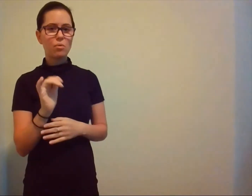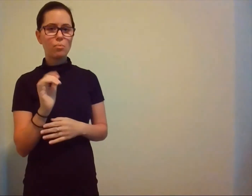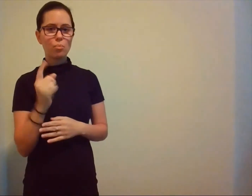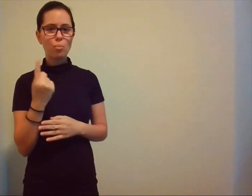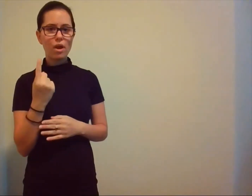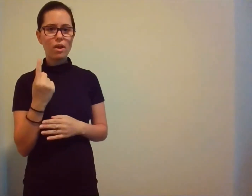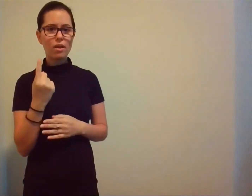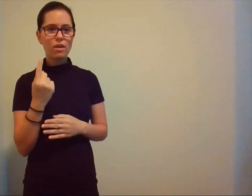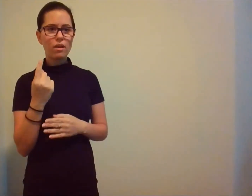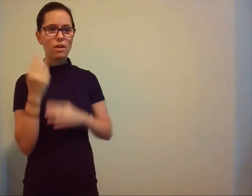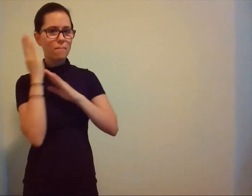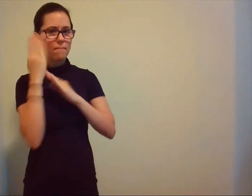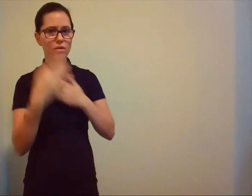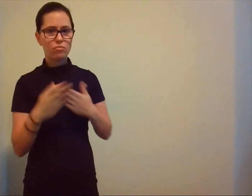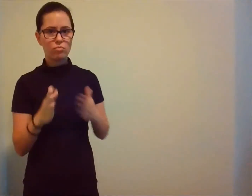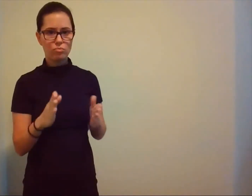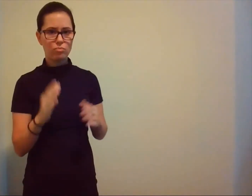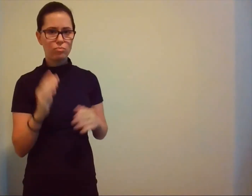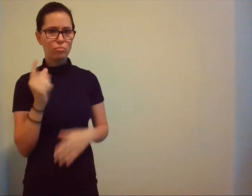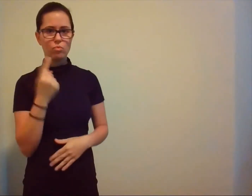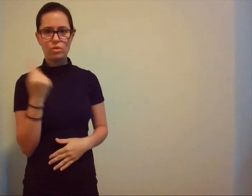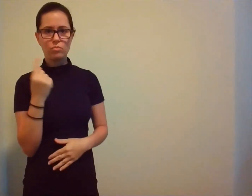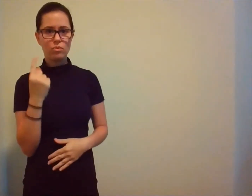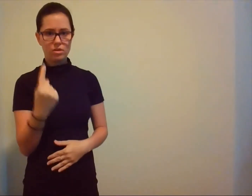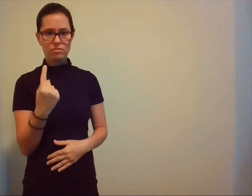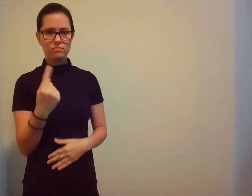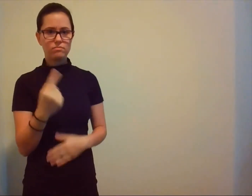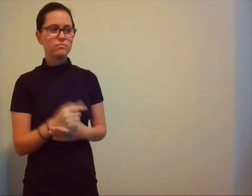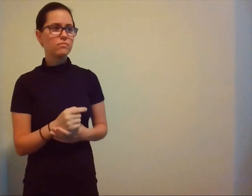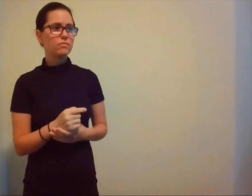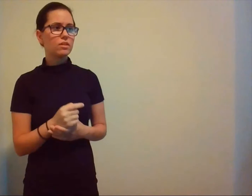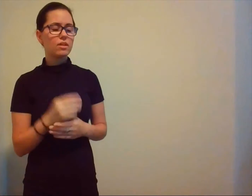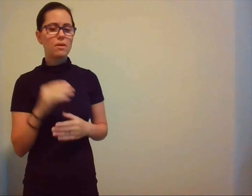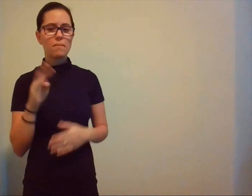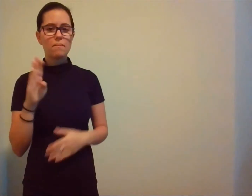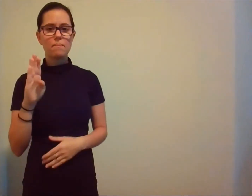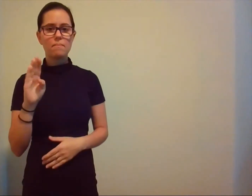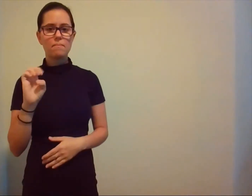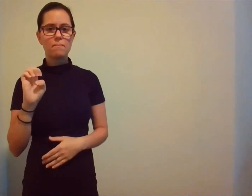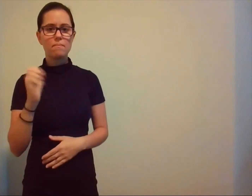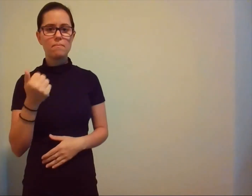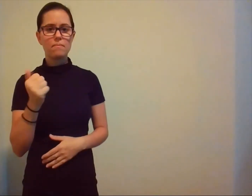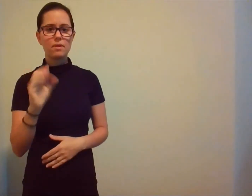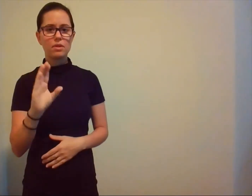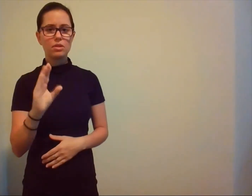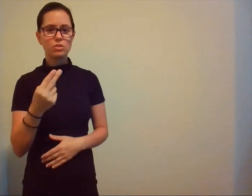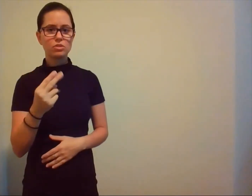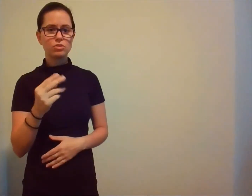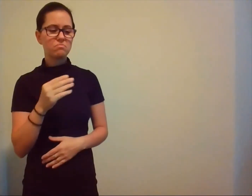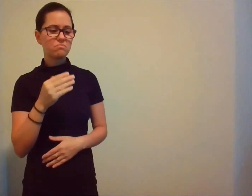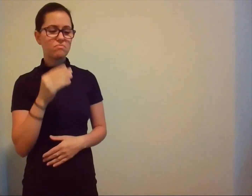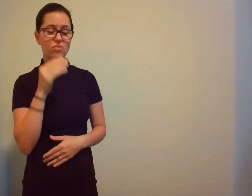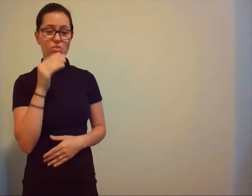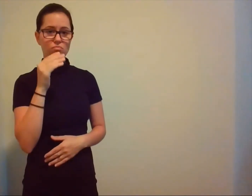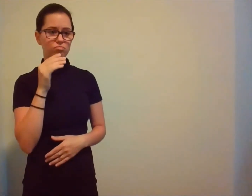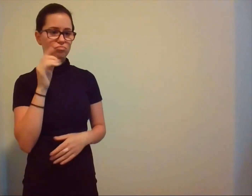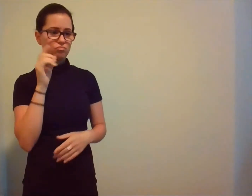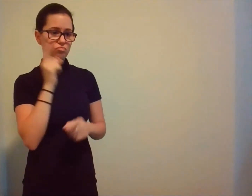on the beach. Like, there was a little kitchenette, a little living area, a little bedroom area, all kind